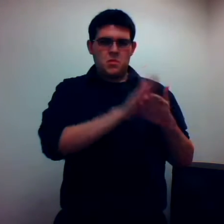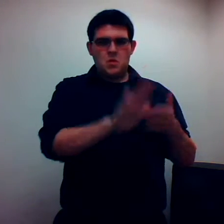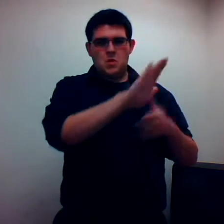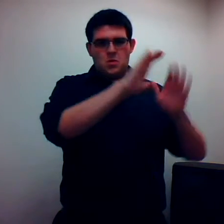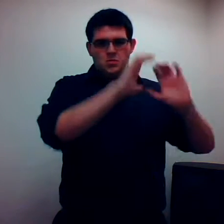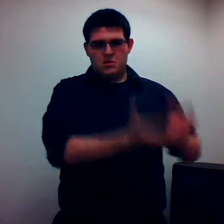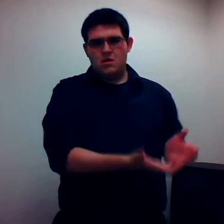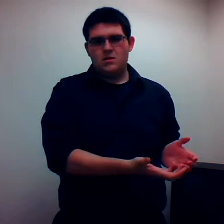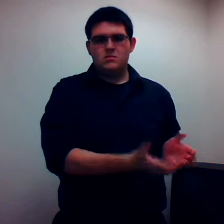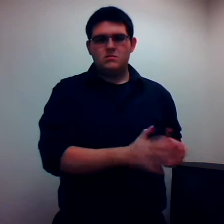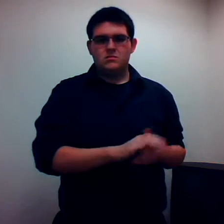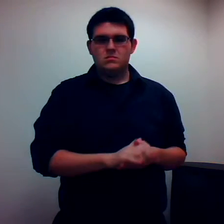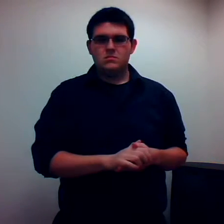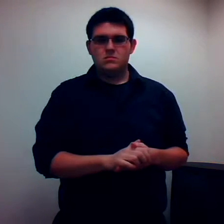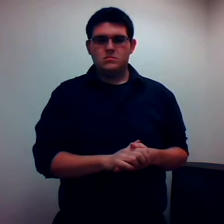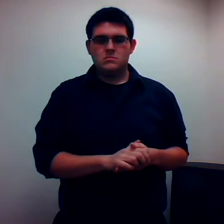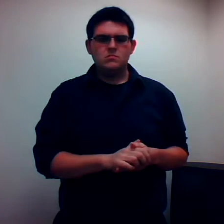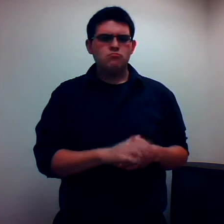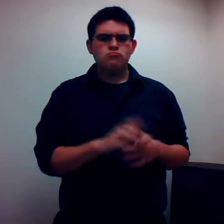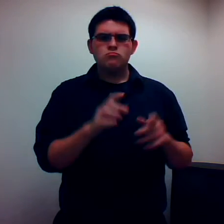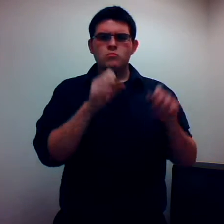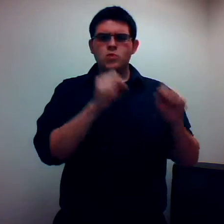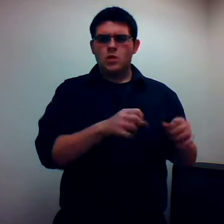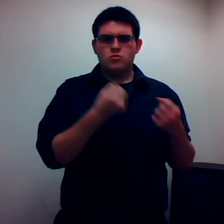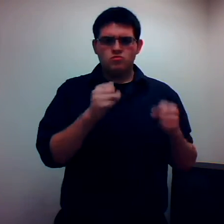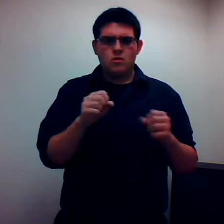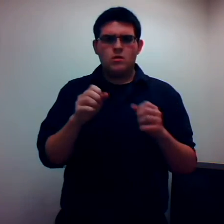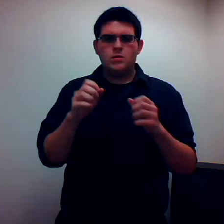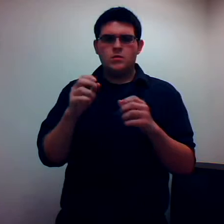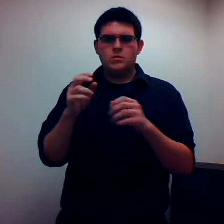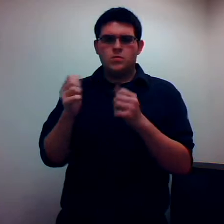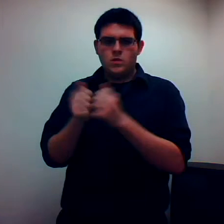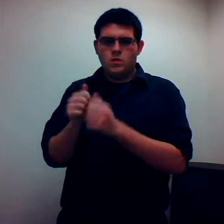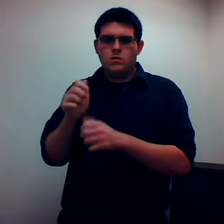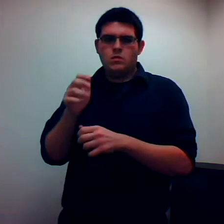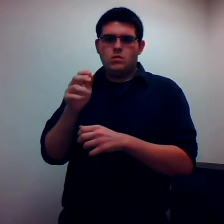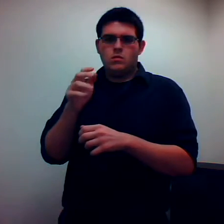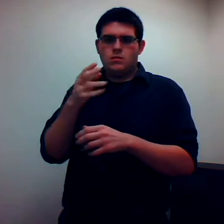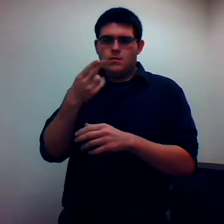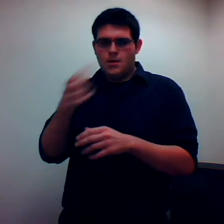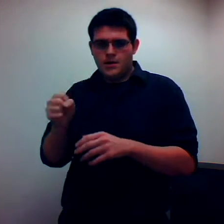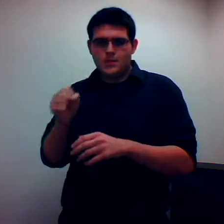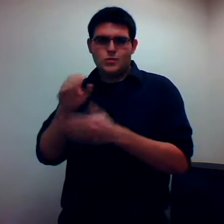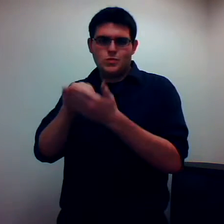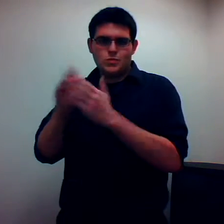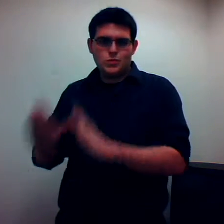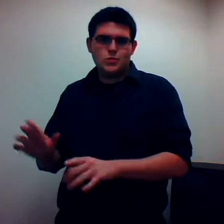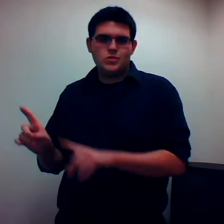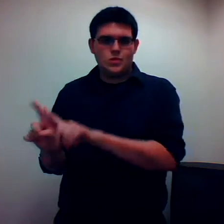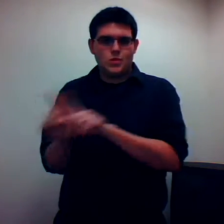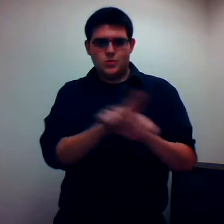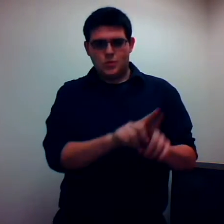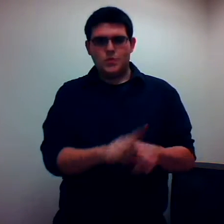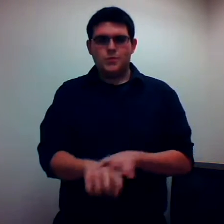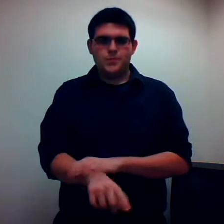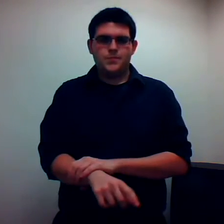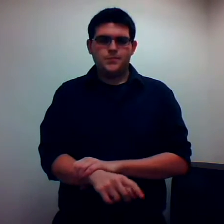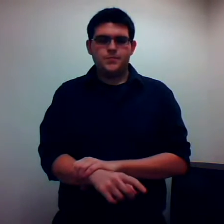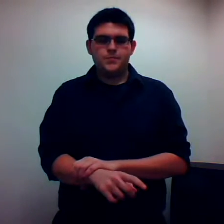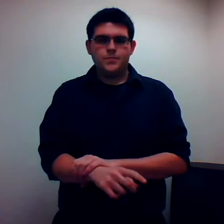or middle school students. The key is to think about your reading and writing assignments as something that